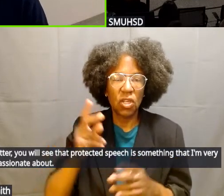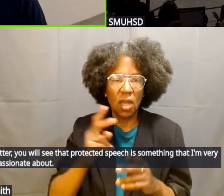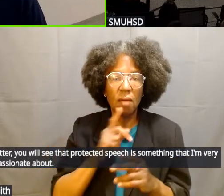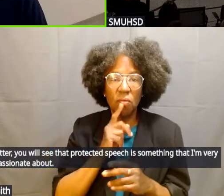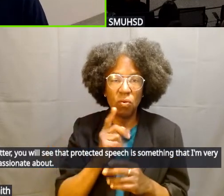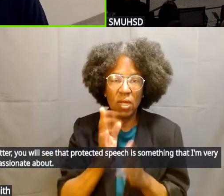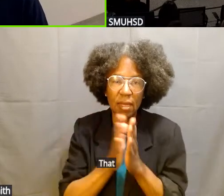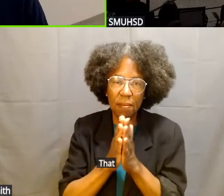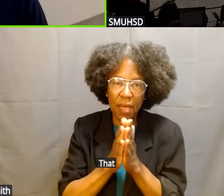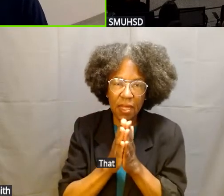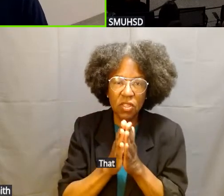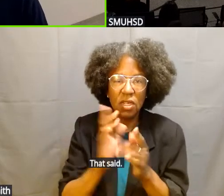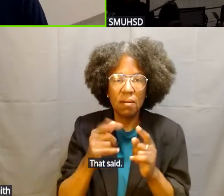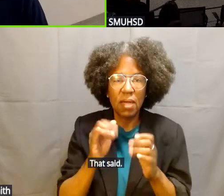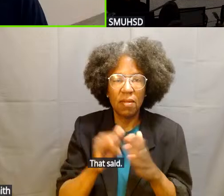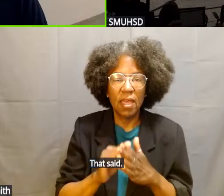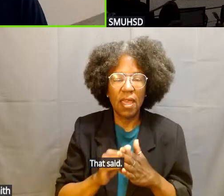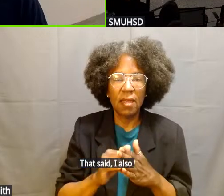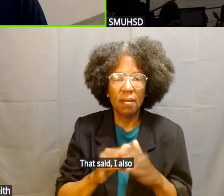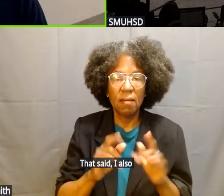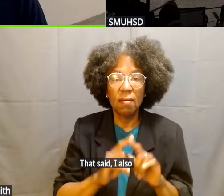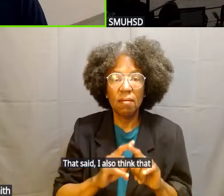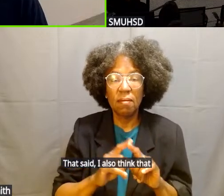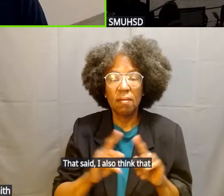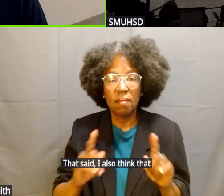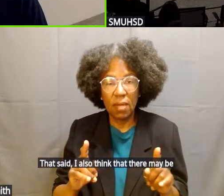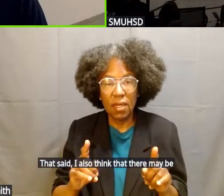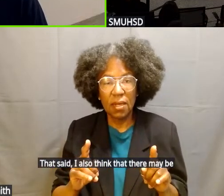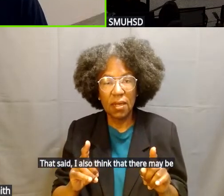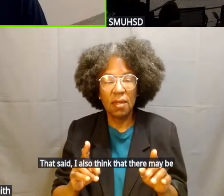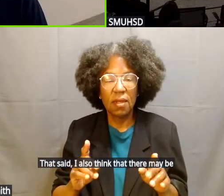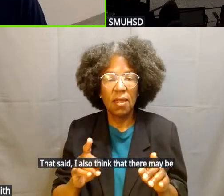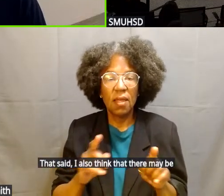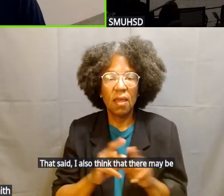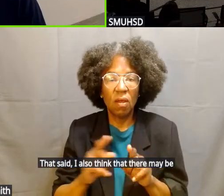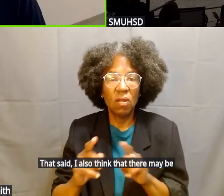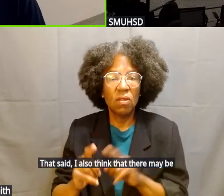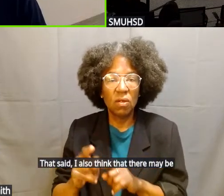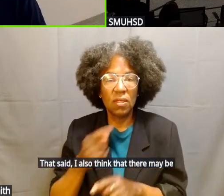That said, I also think that there may be a